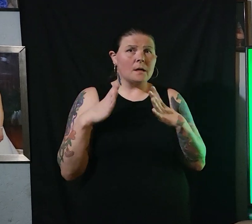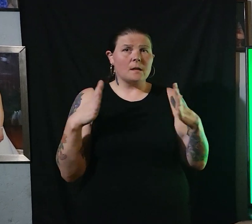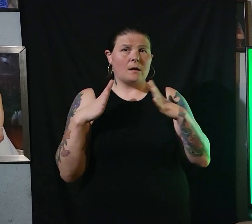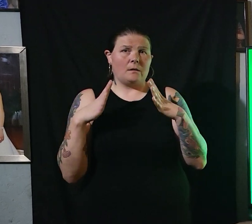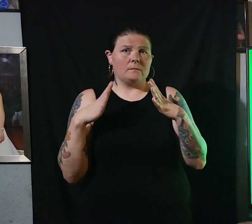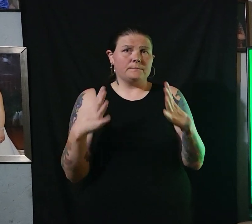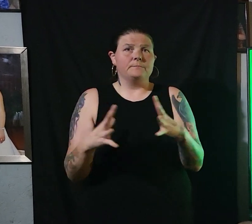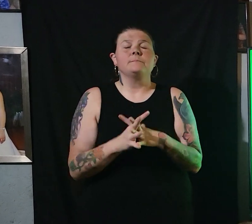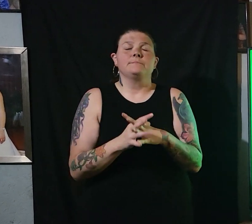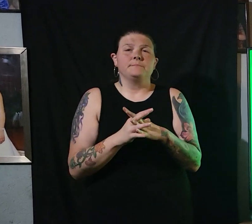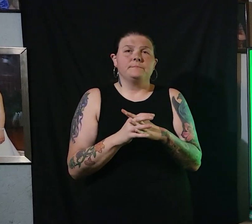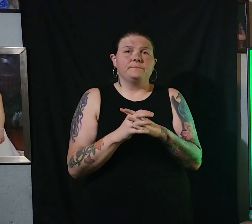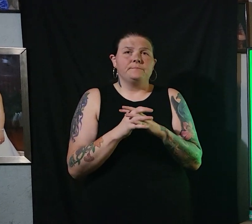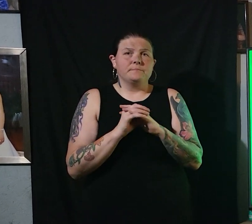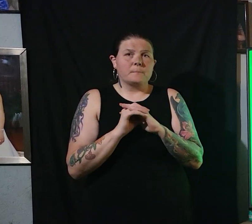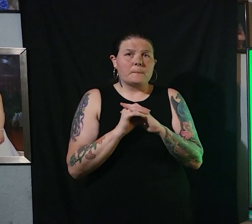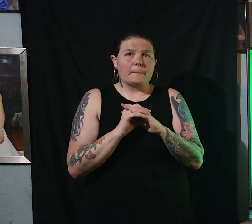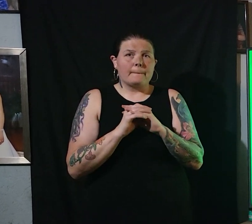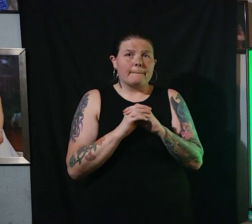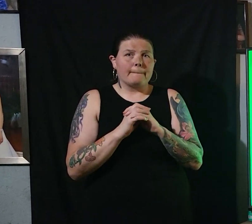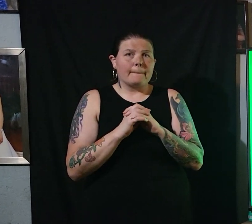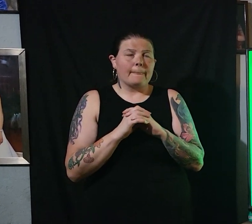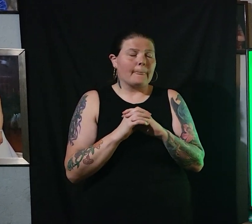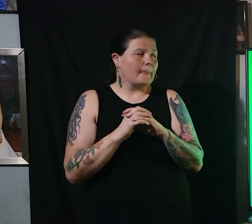months, and holidays.